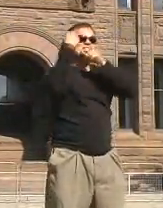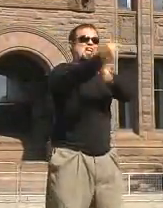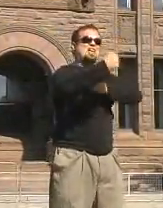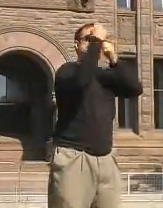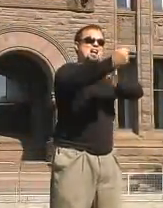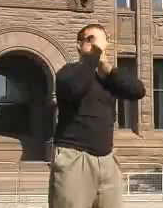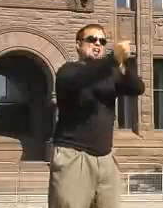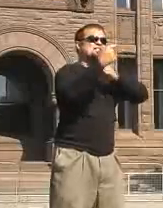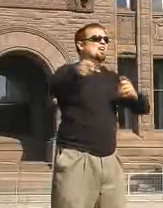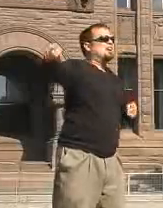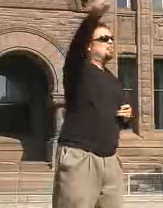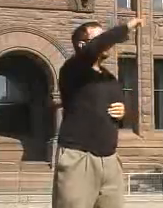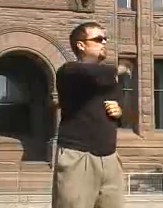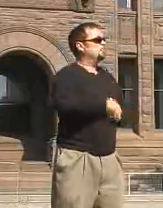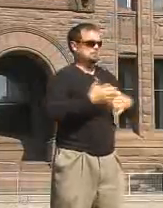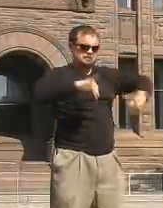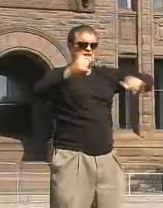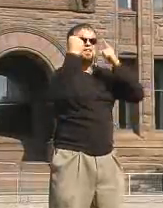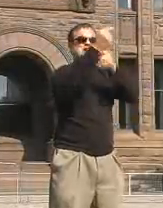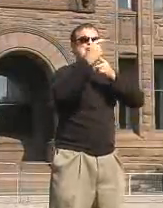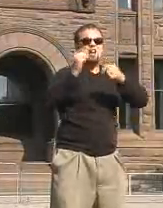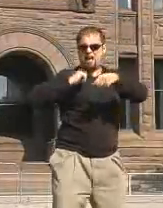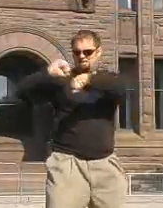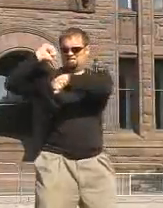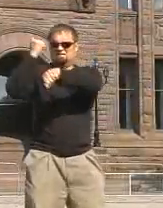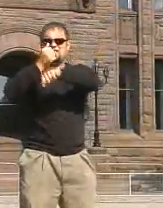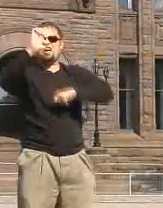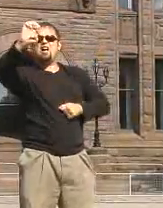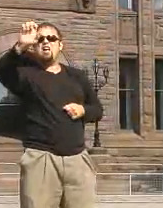The various hospitals that we've been in a very large struggle with,